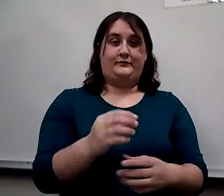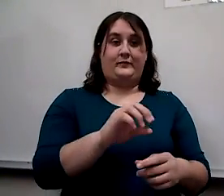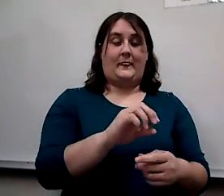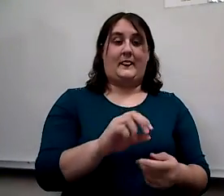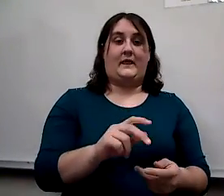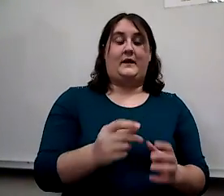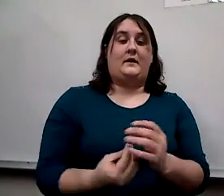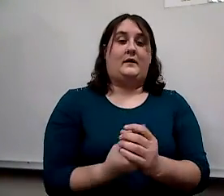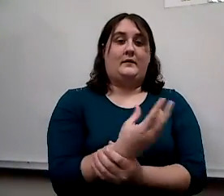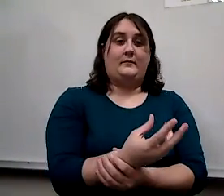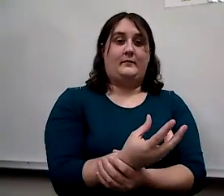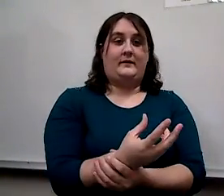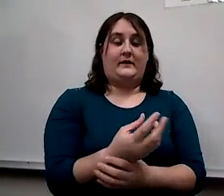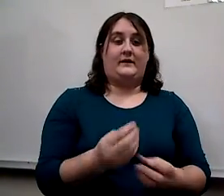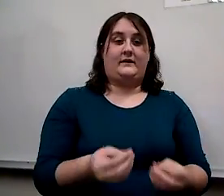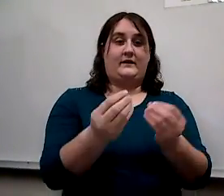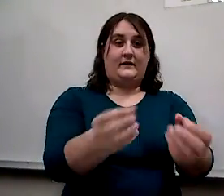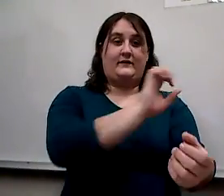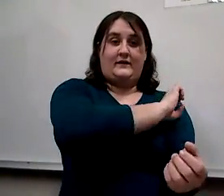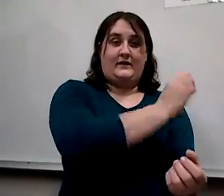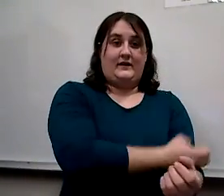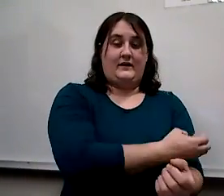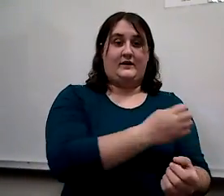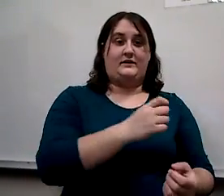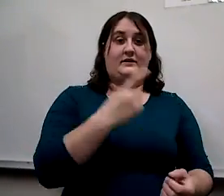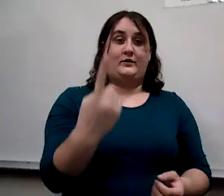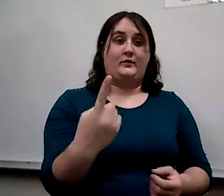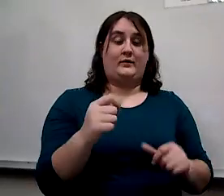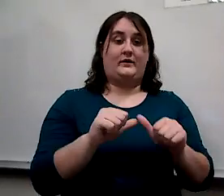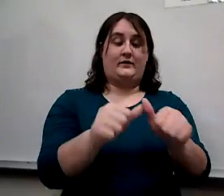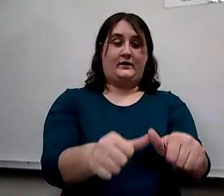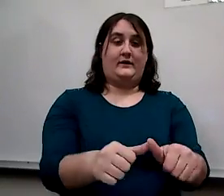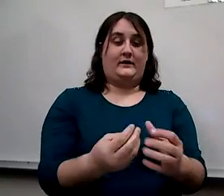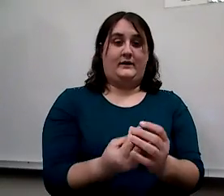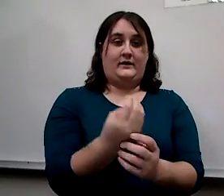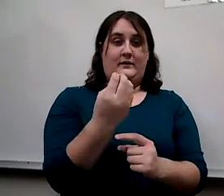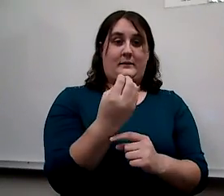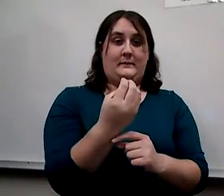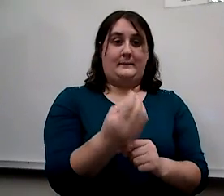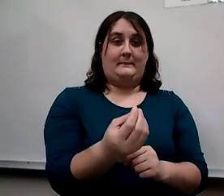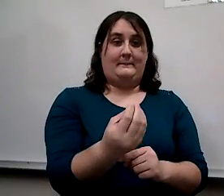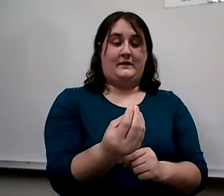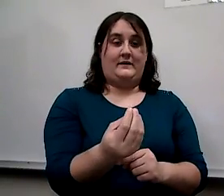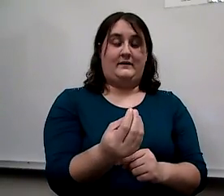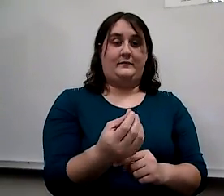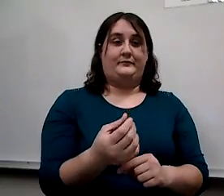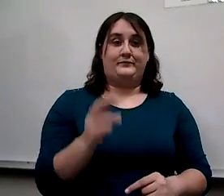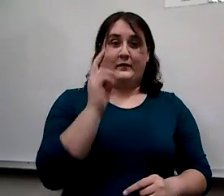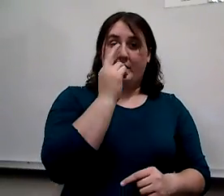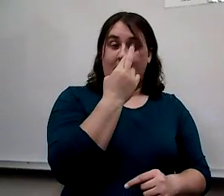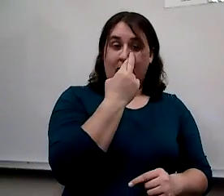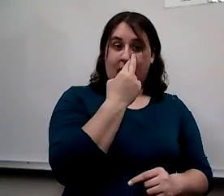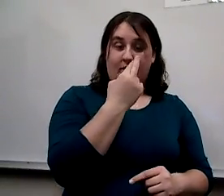will be proud to show anyone. Number 6, rose bushes require care prior to the winter